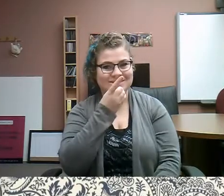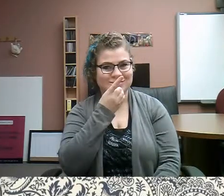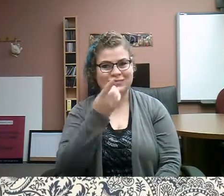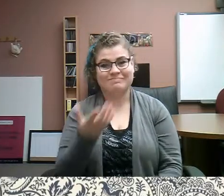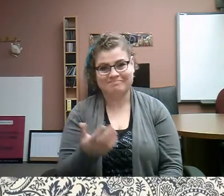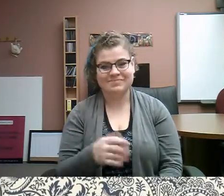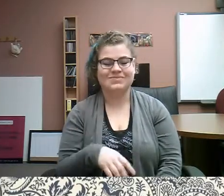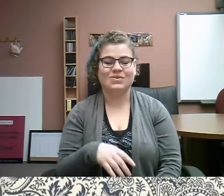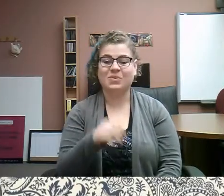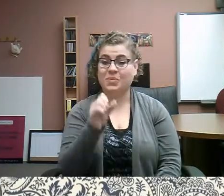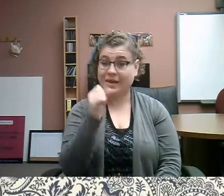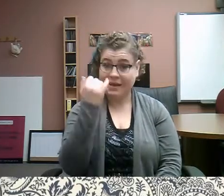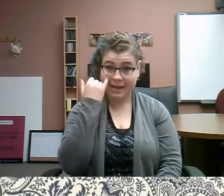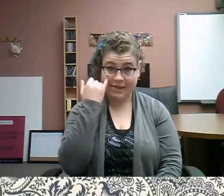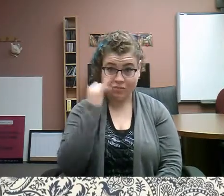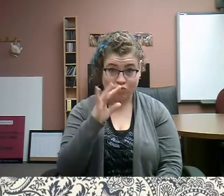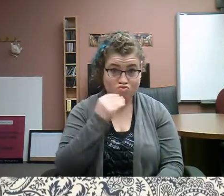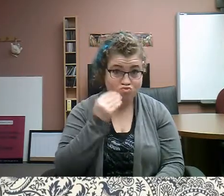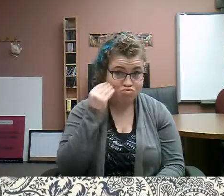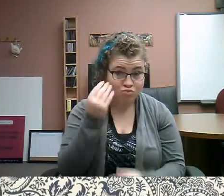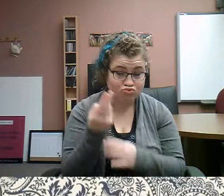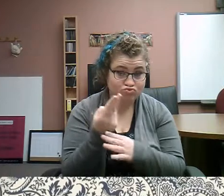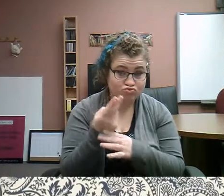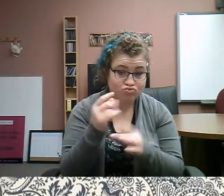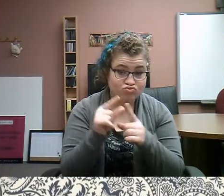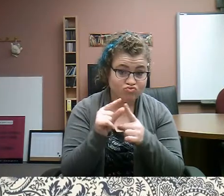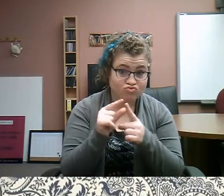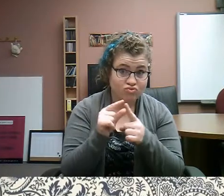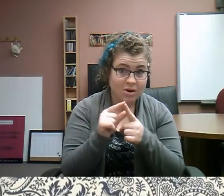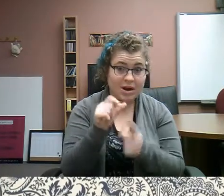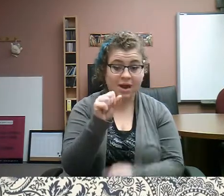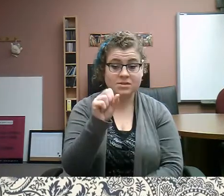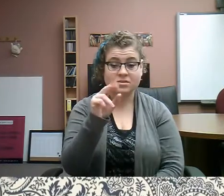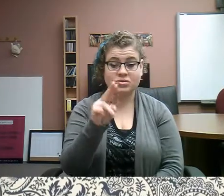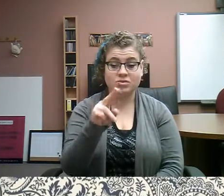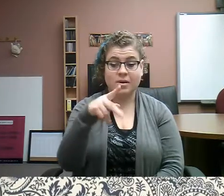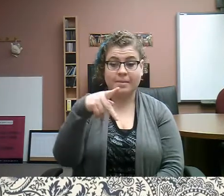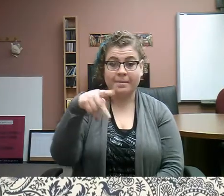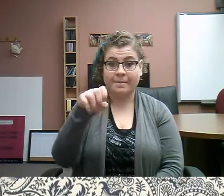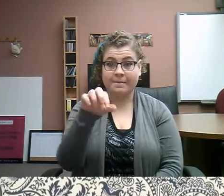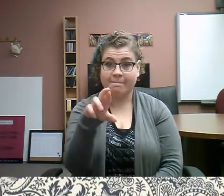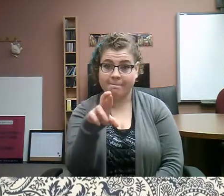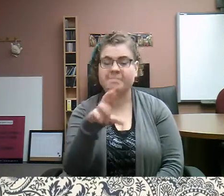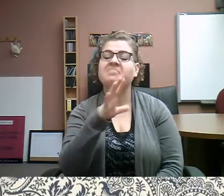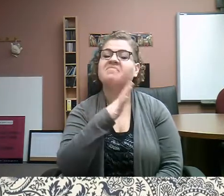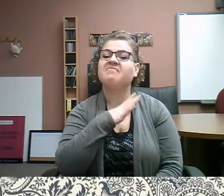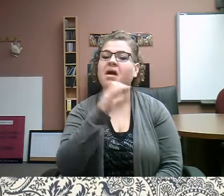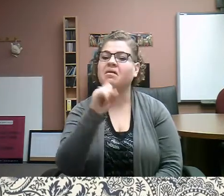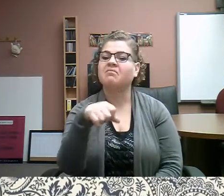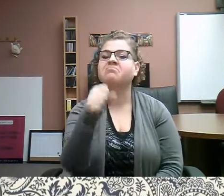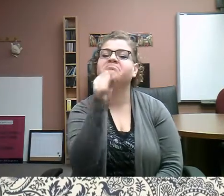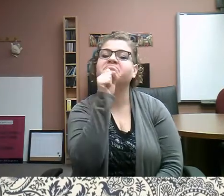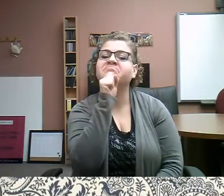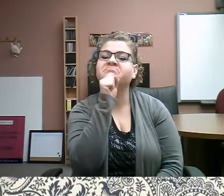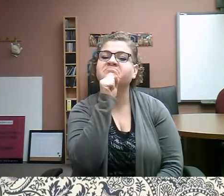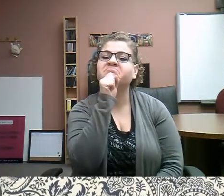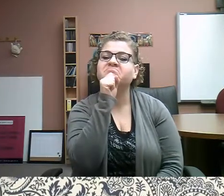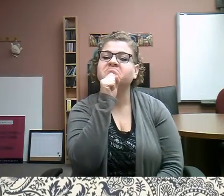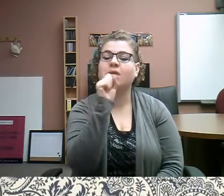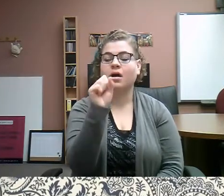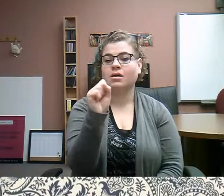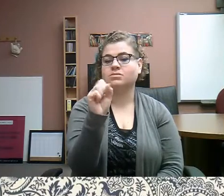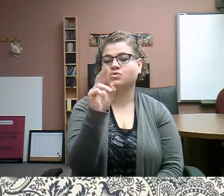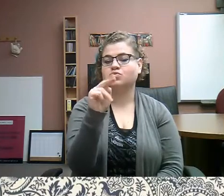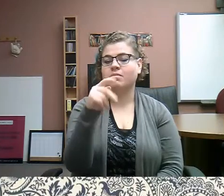eat. So that's dinner. If in your home you use the word supper, that's fine. You can do